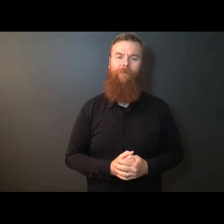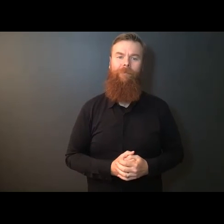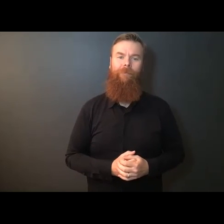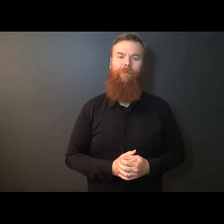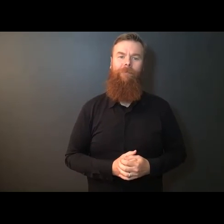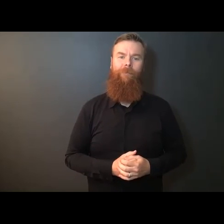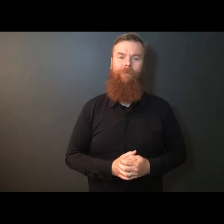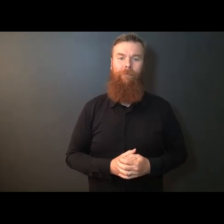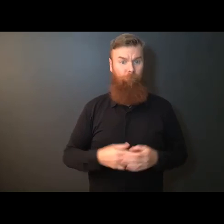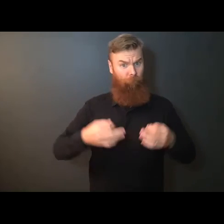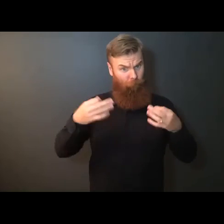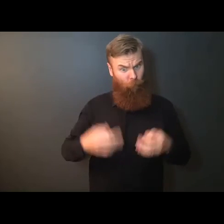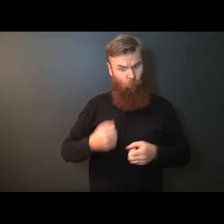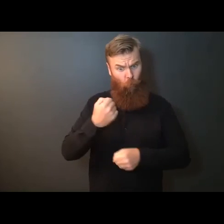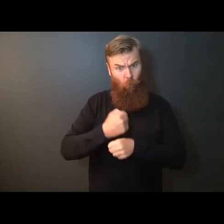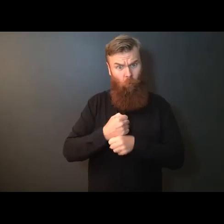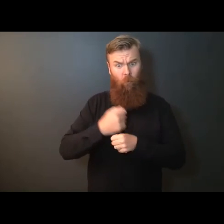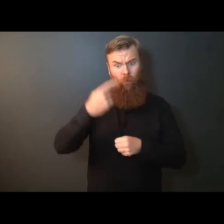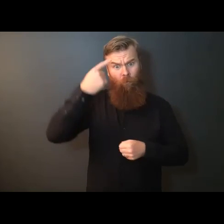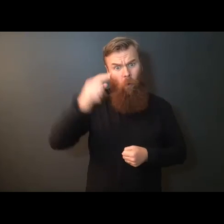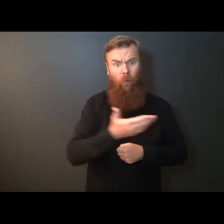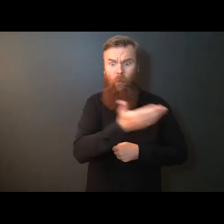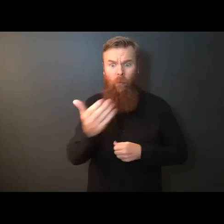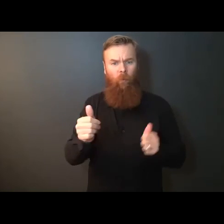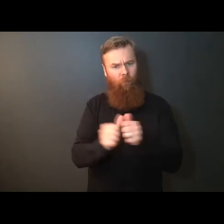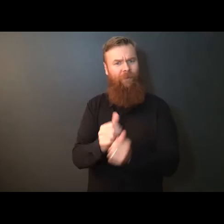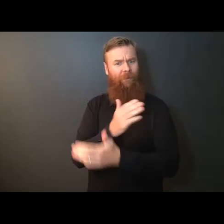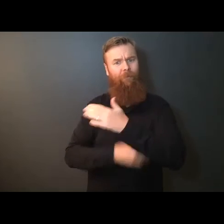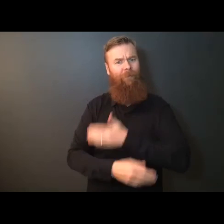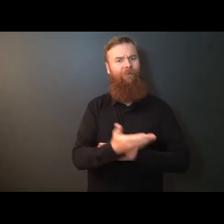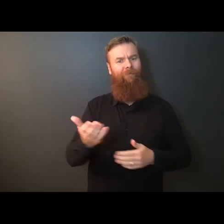disabilities, which means that we will be always having a gap in our